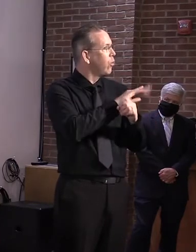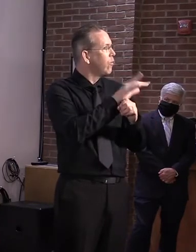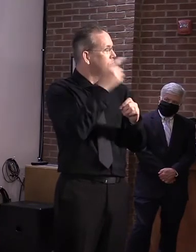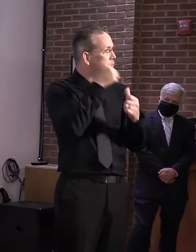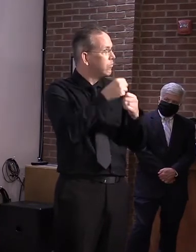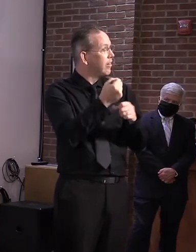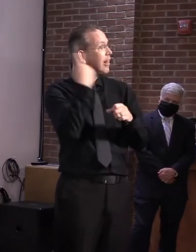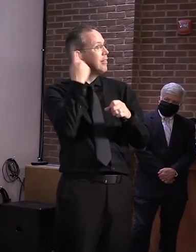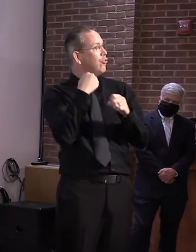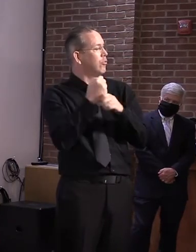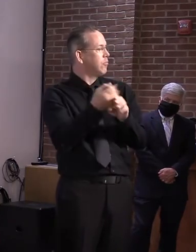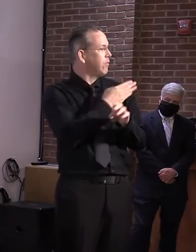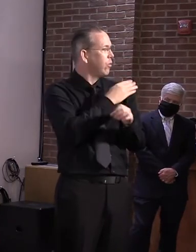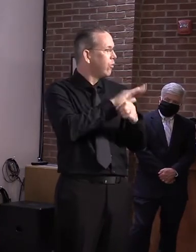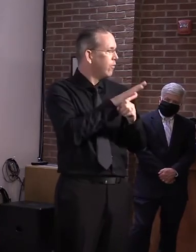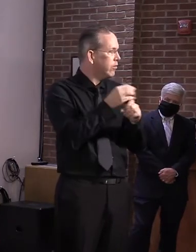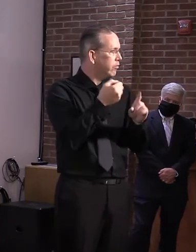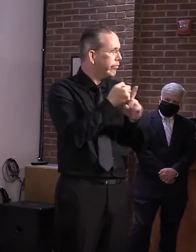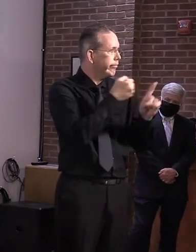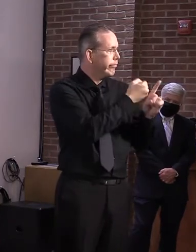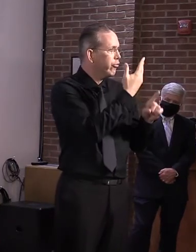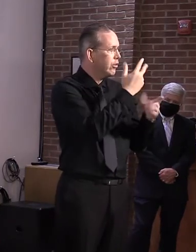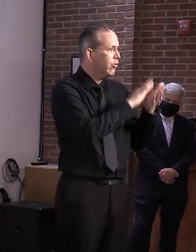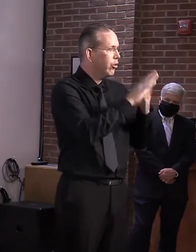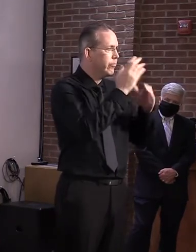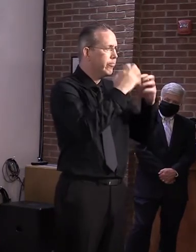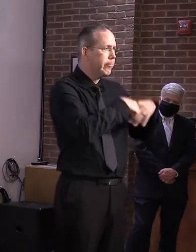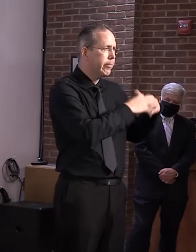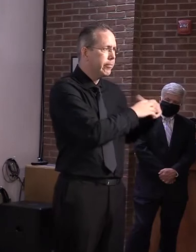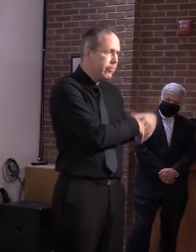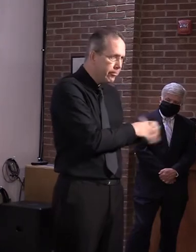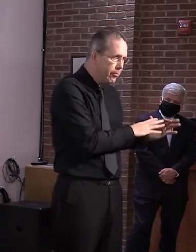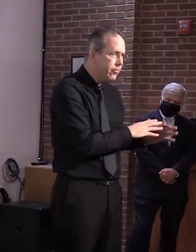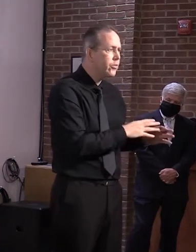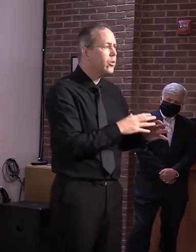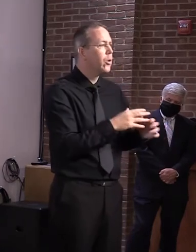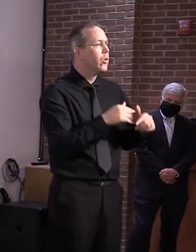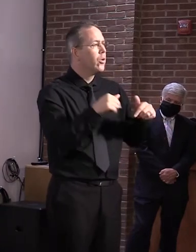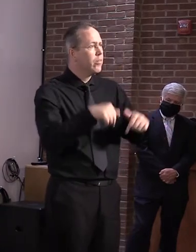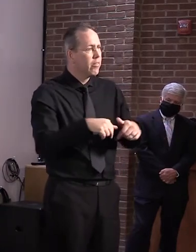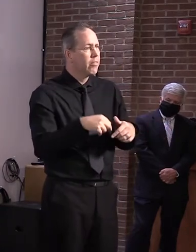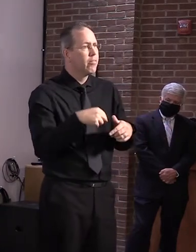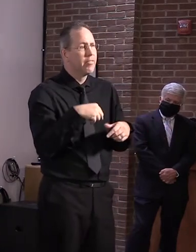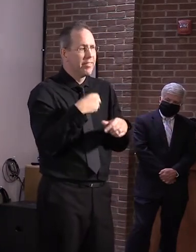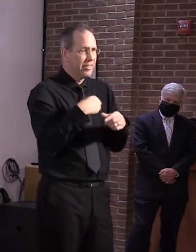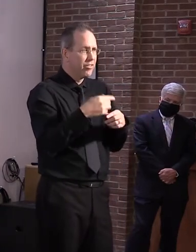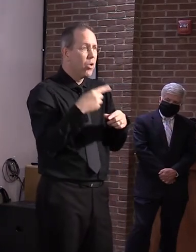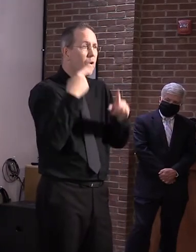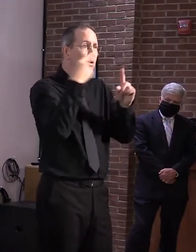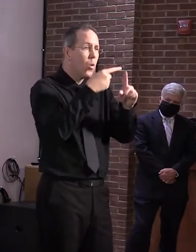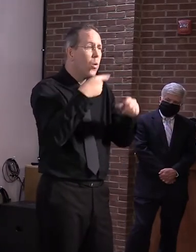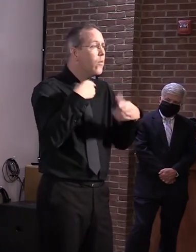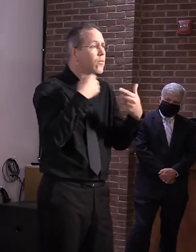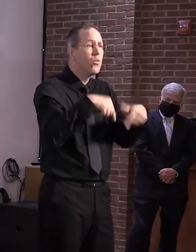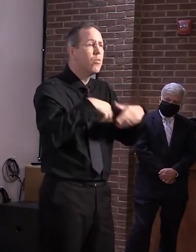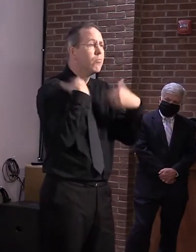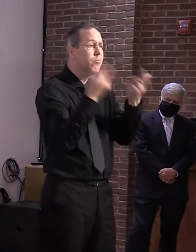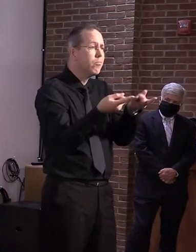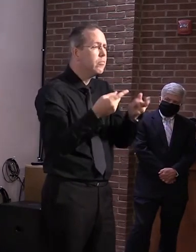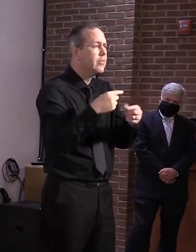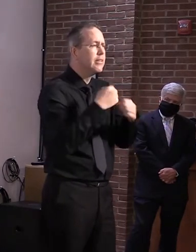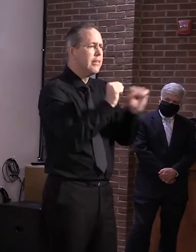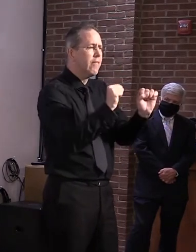to balance that equation. But would you expect any schools to close down if they didn't have in